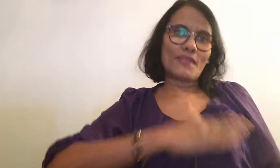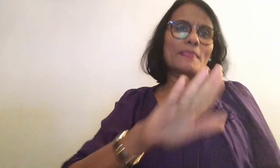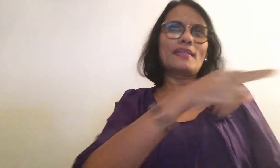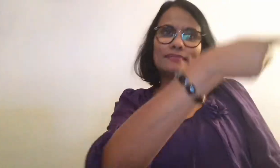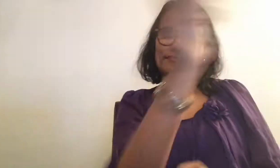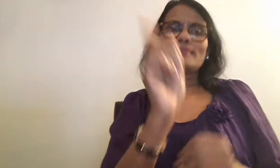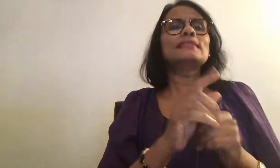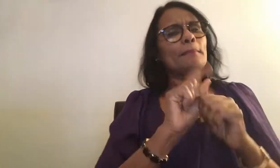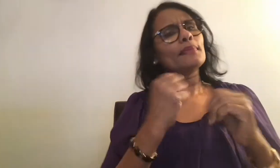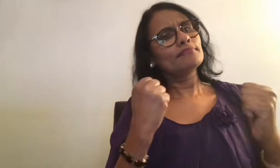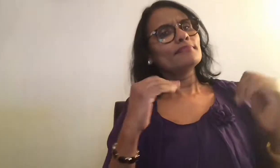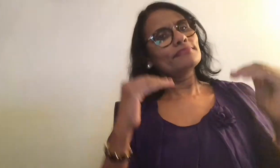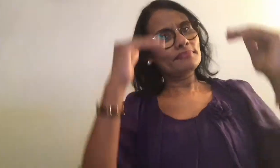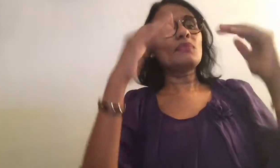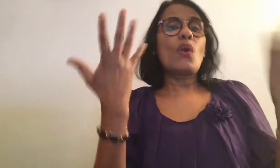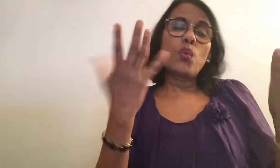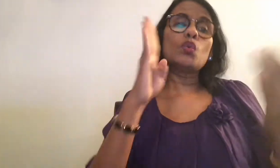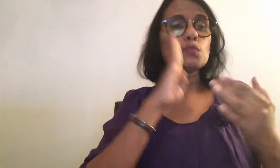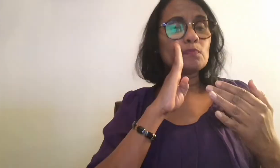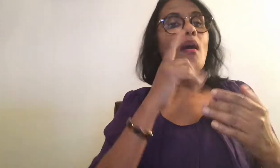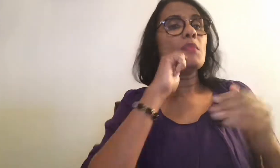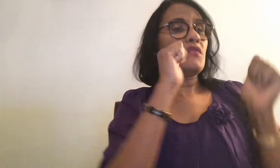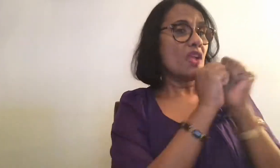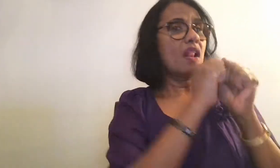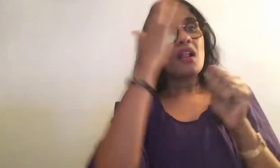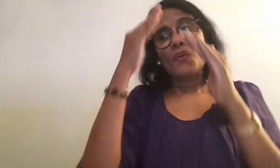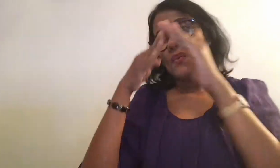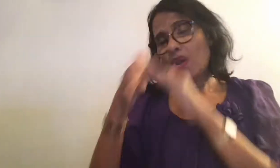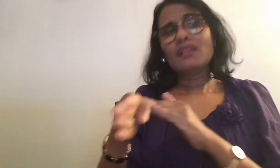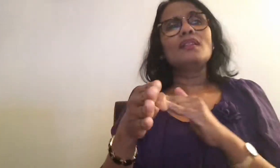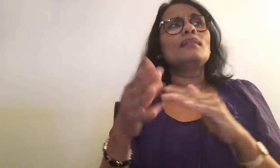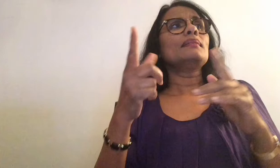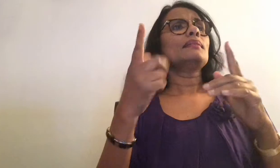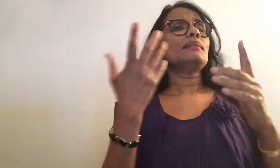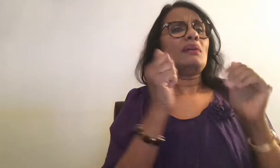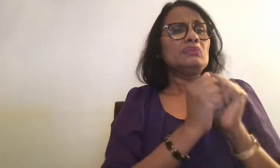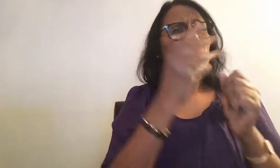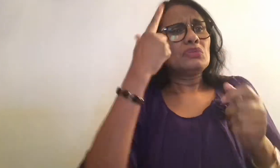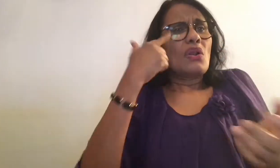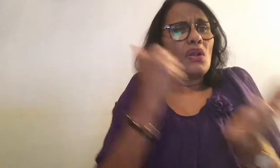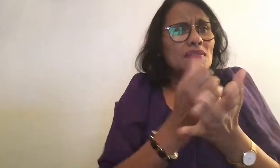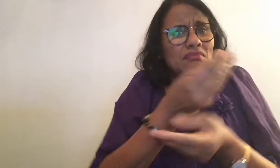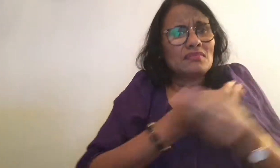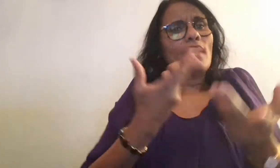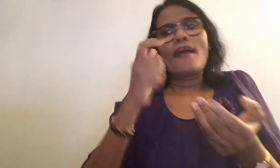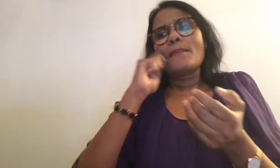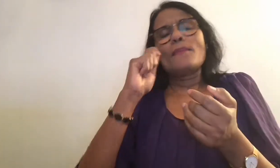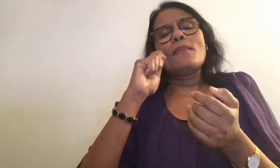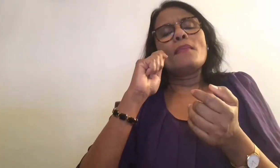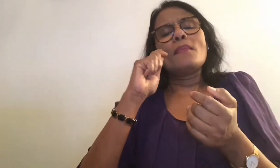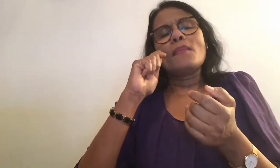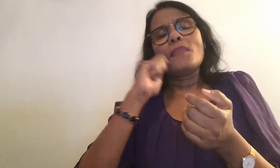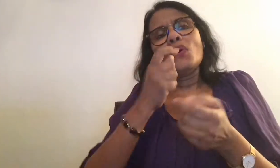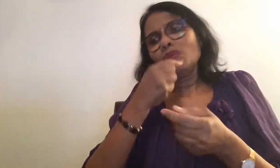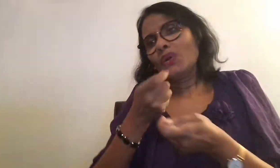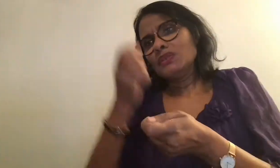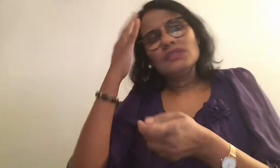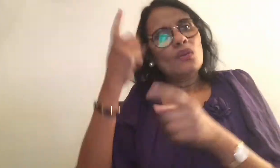if it leaks or if that were to rupture and you get all that purulent discharge in the abdomen, that's going to really cause a real bad